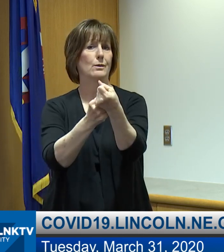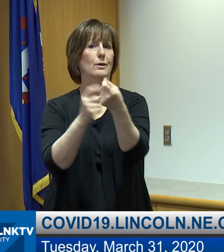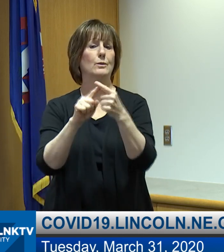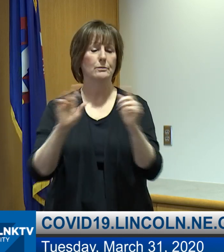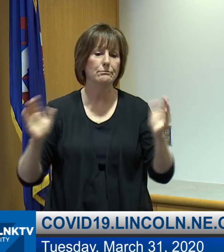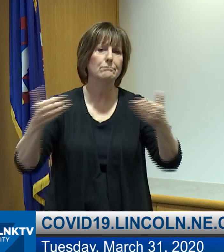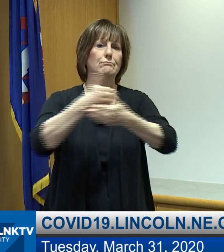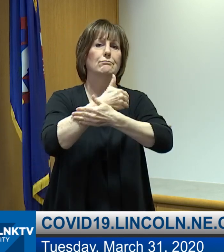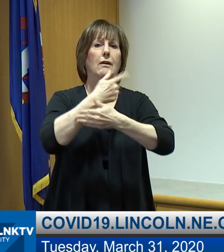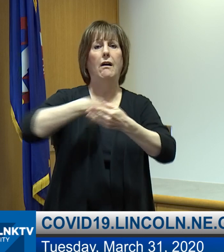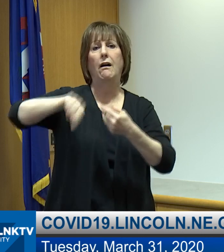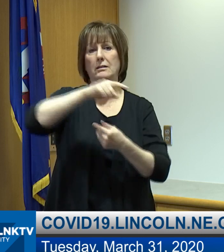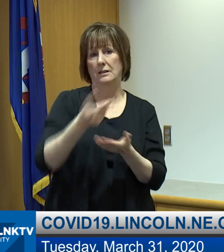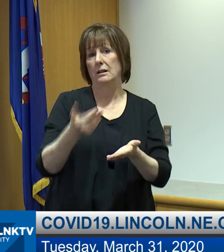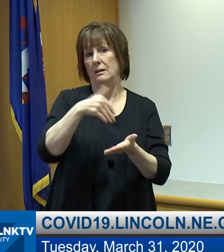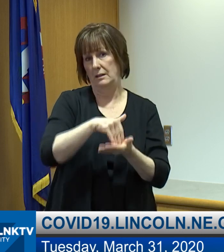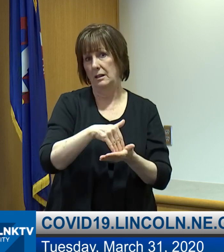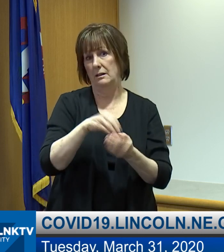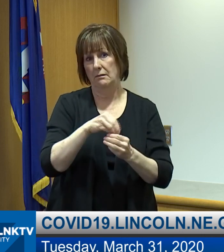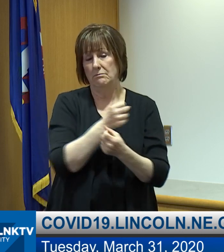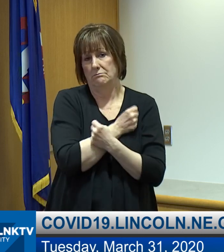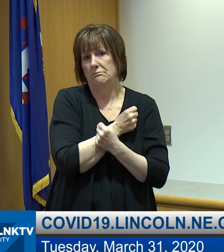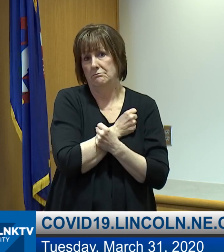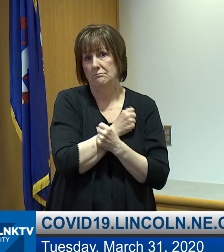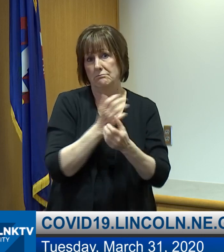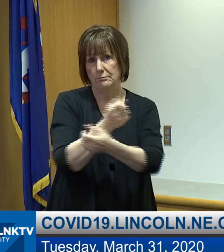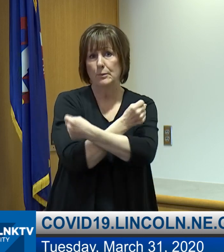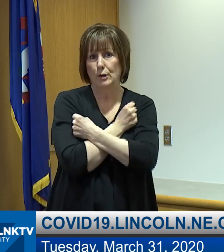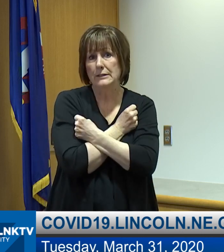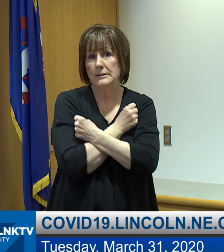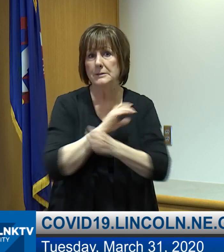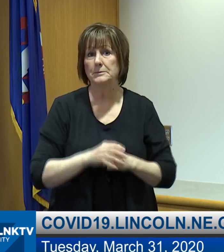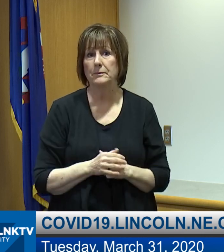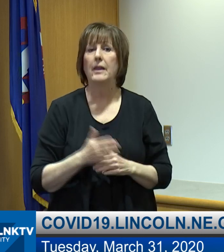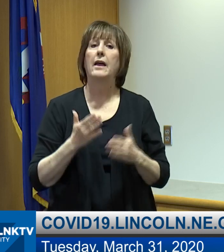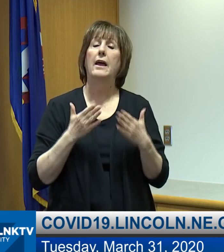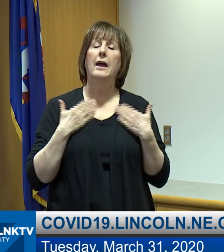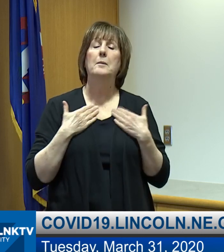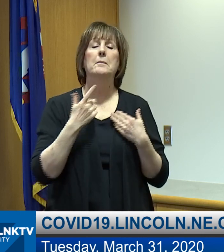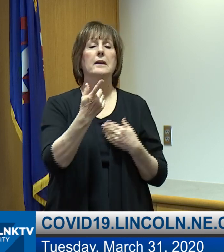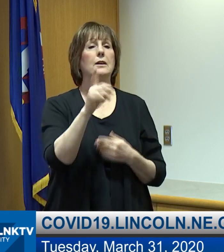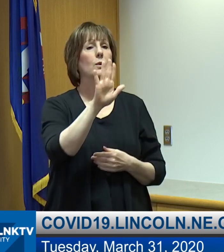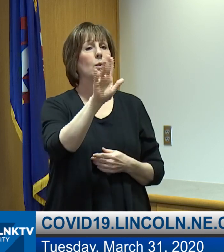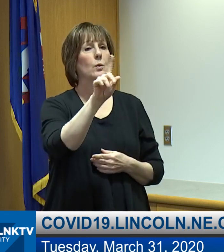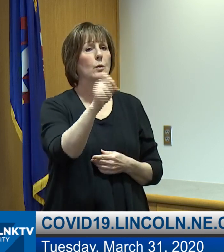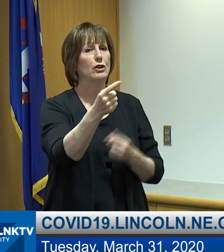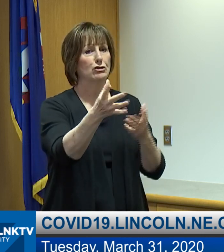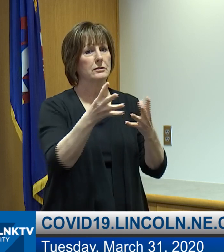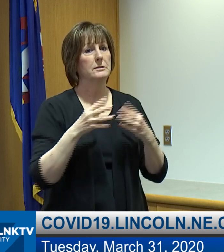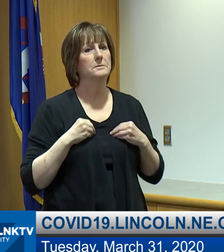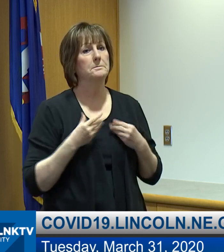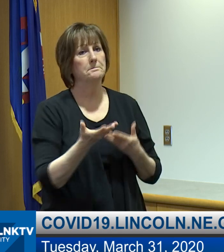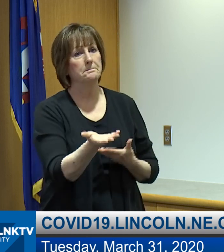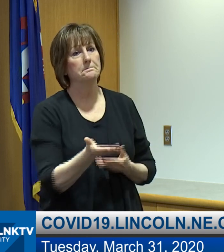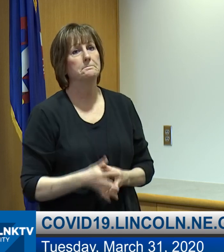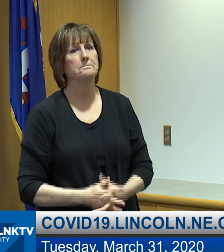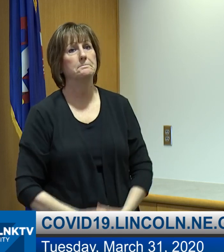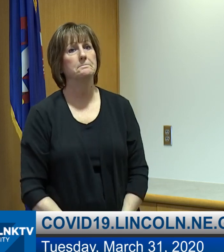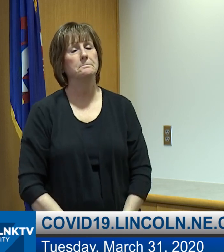encircle us once again in a loving embrace. We're happy to take your questions.